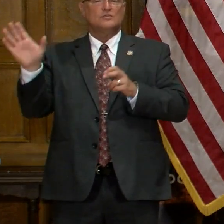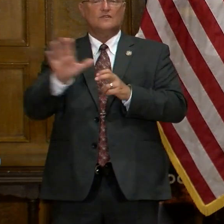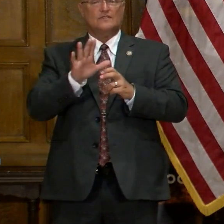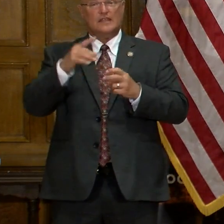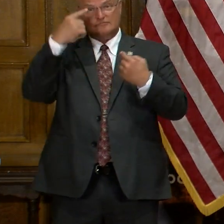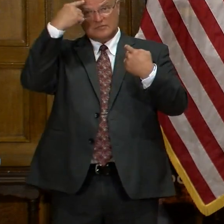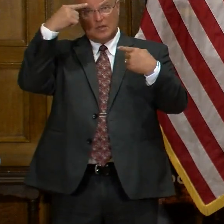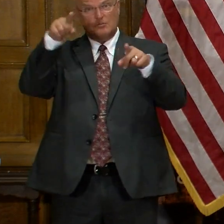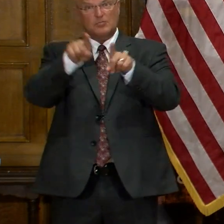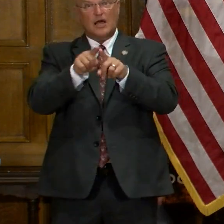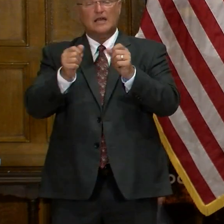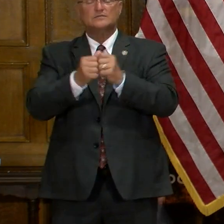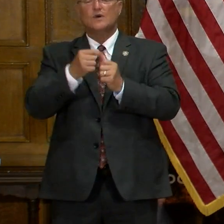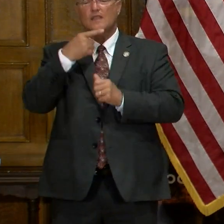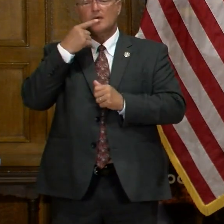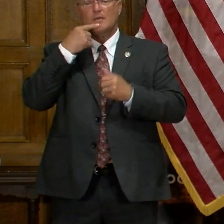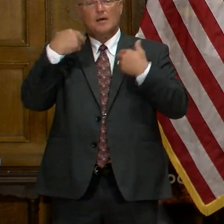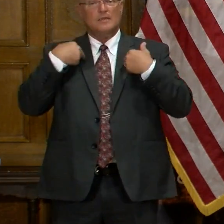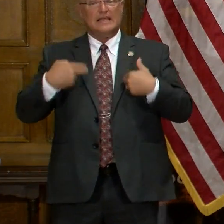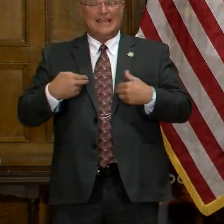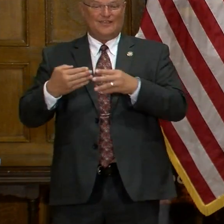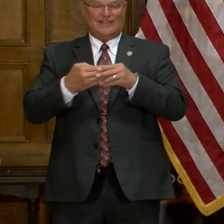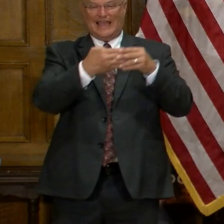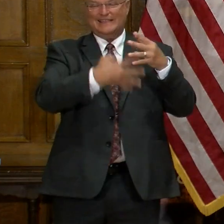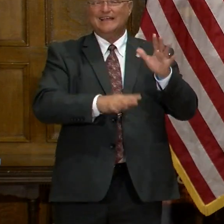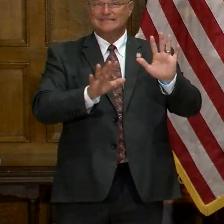their compliance with the public health guidelines.